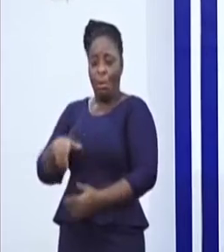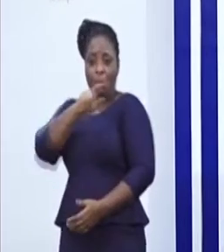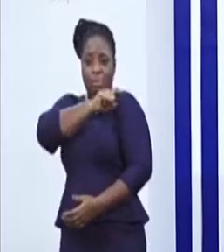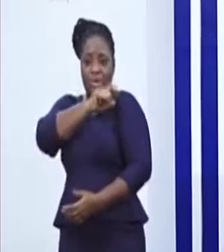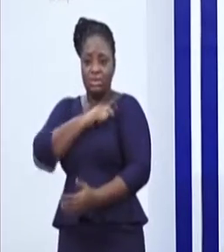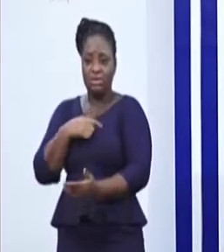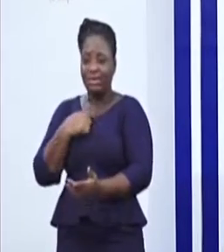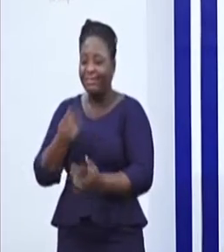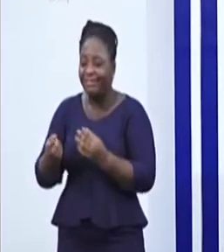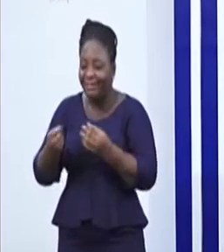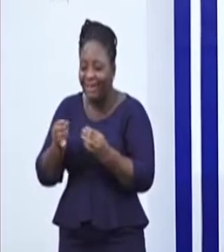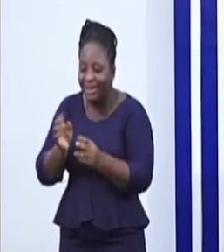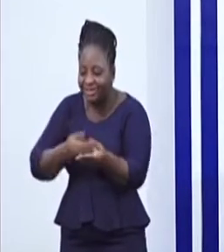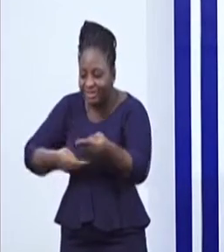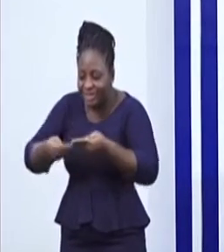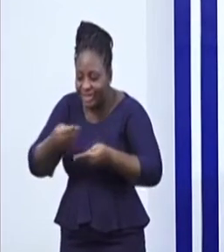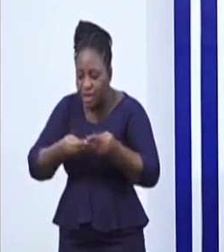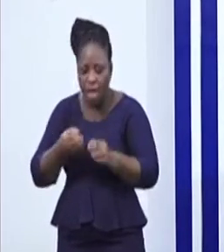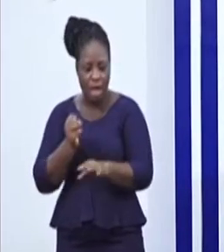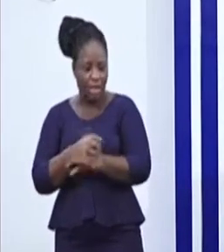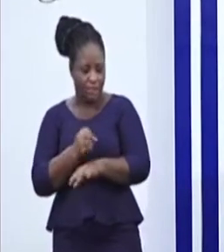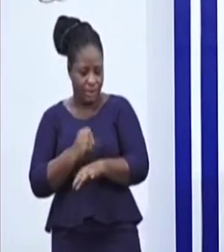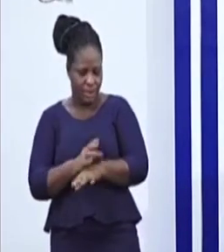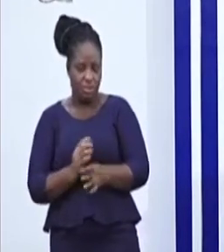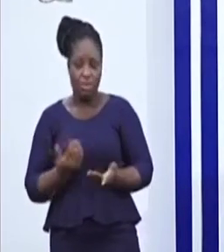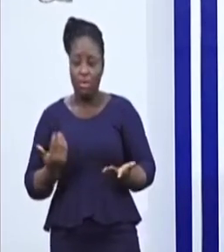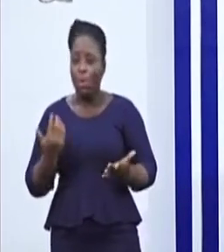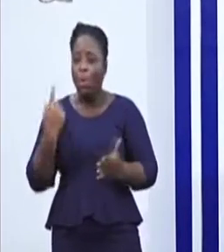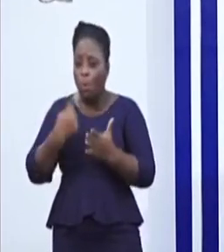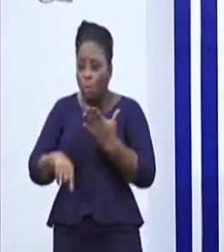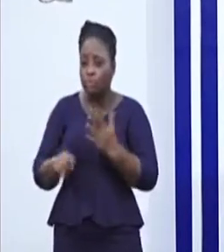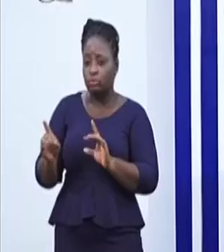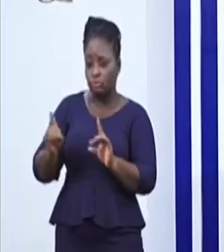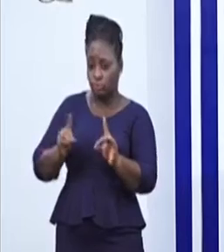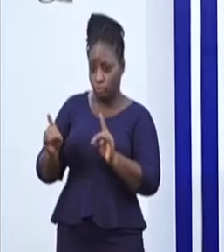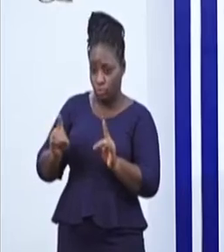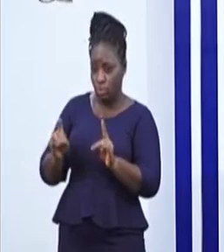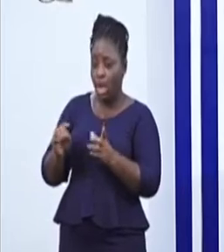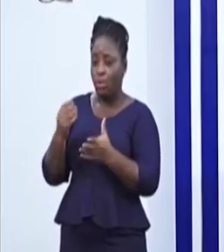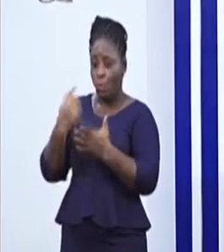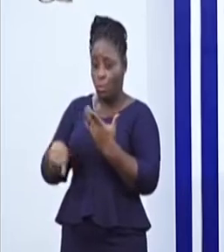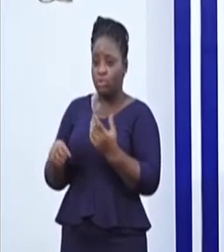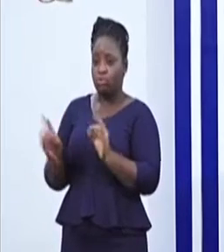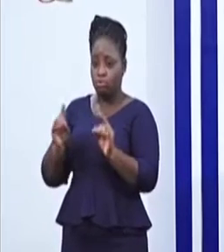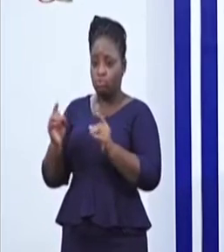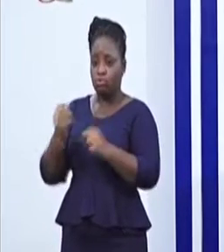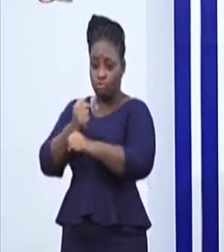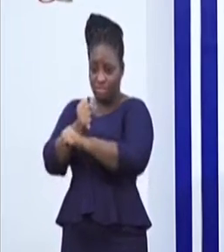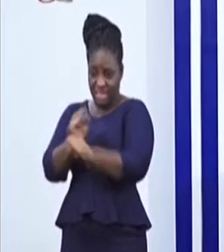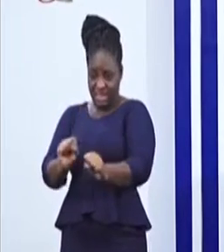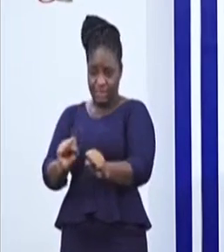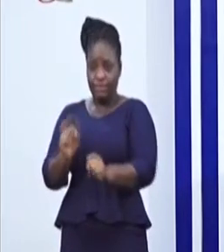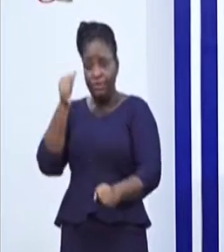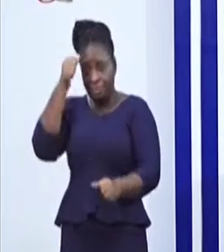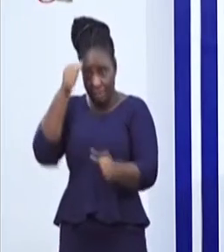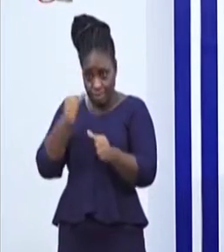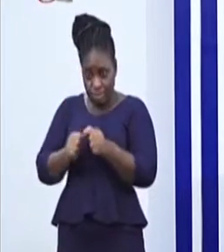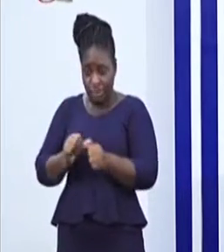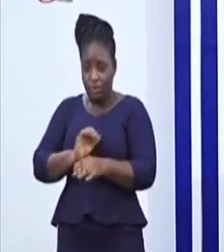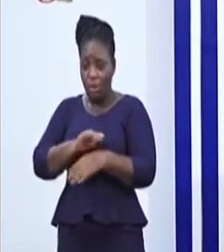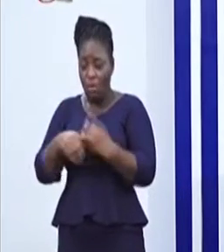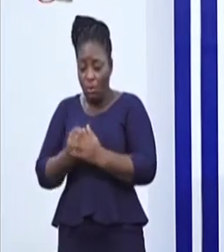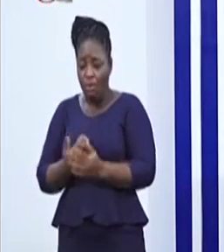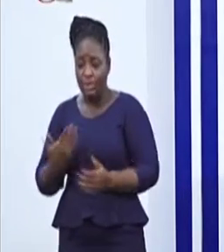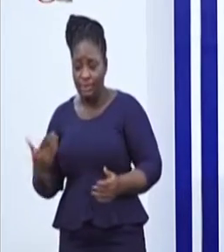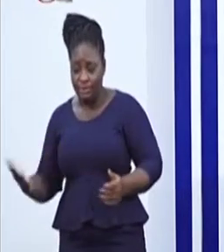road engage them and advise them on the need to stay safe and also remember all the protocols